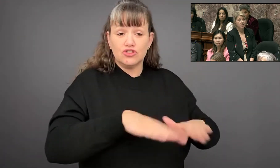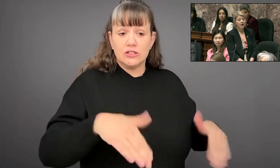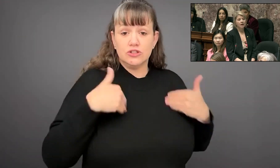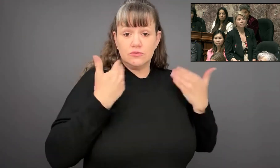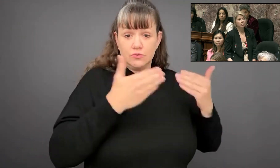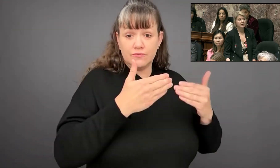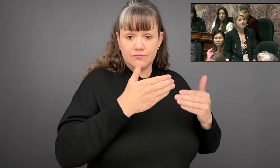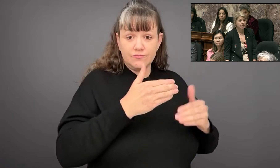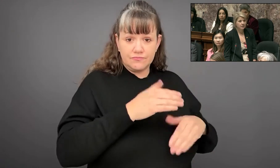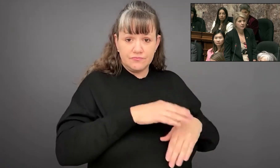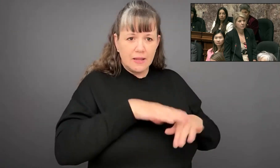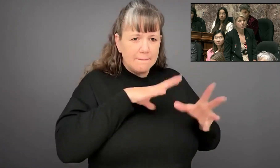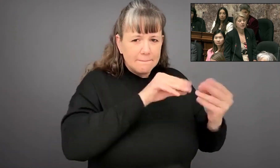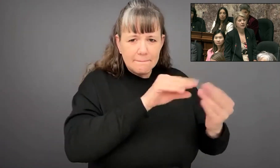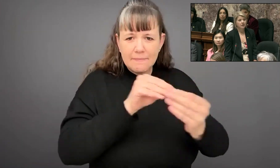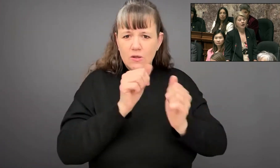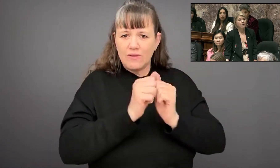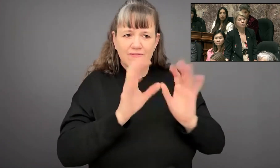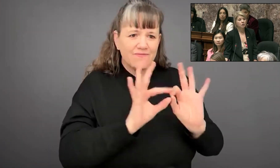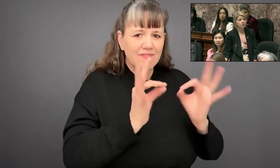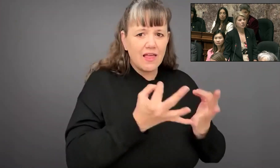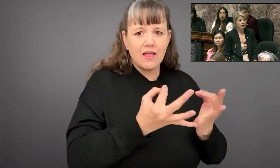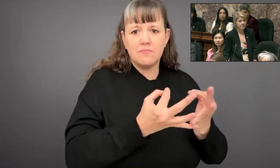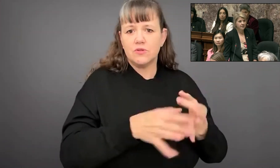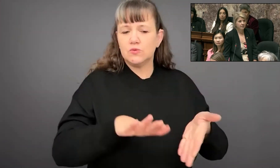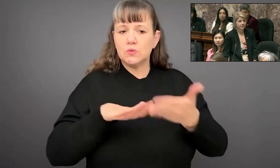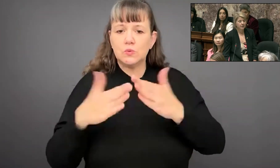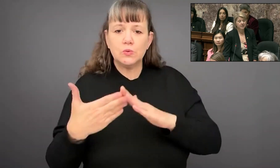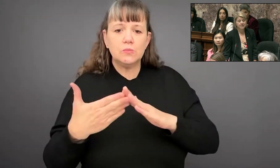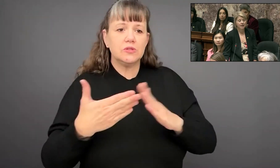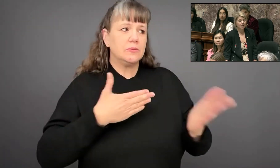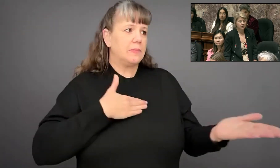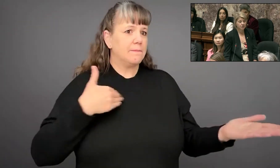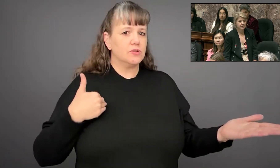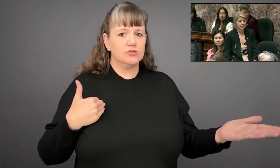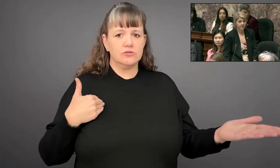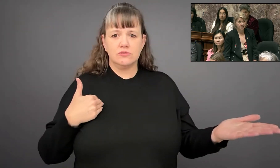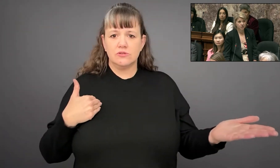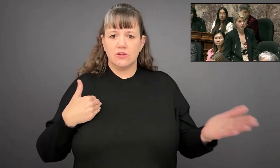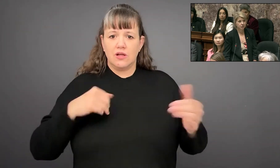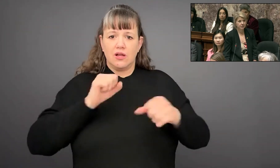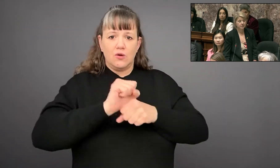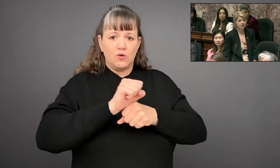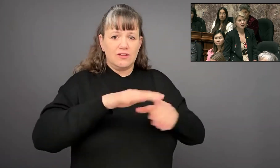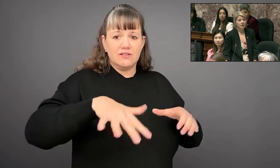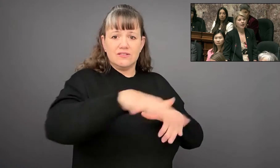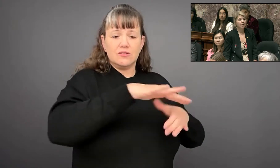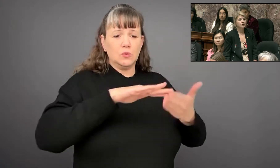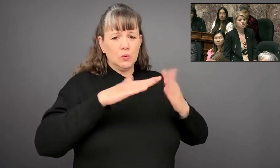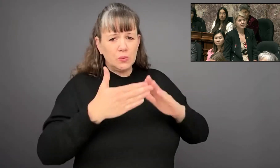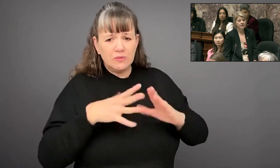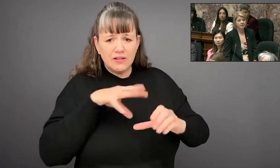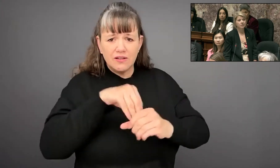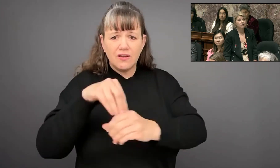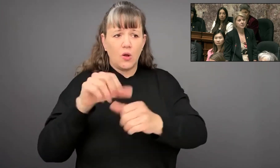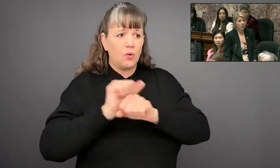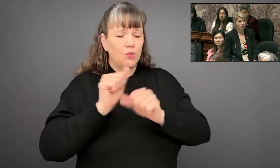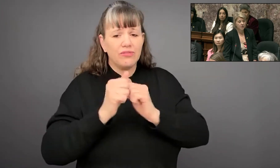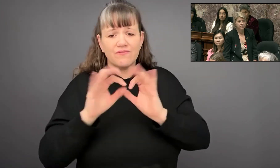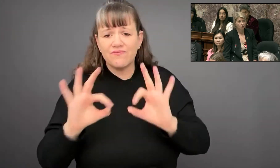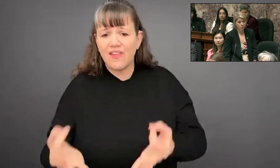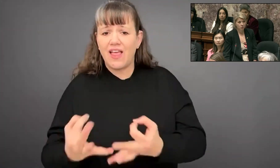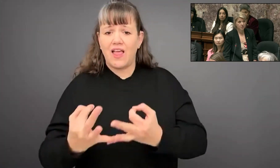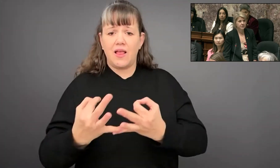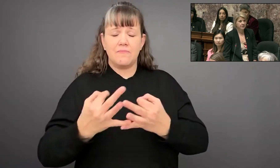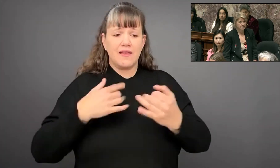members. I have worked in community. I have worked alongside families. I understand the frustration. I understand that there is